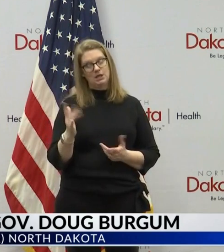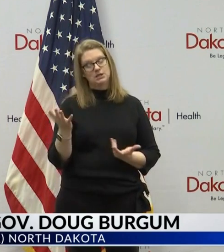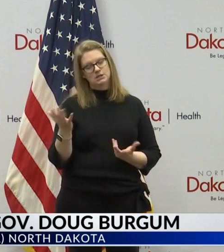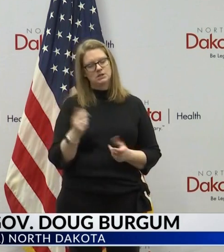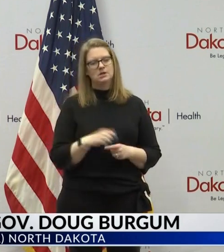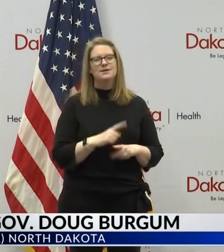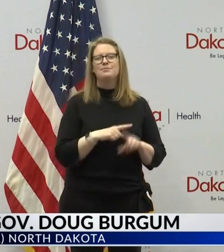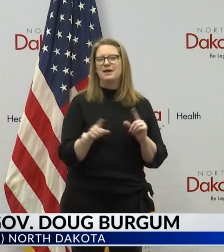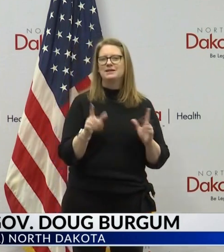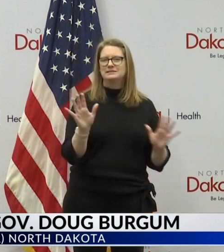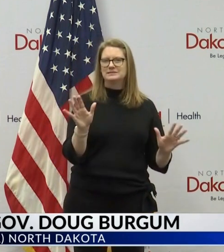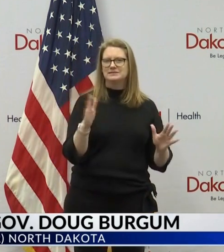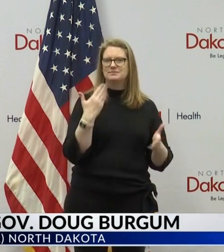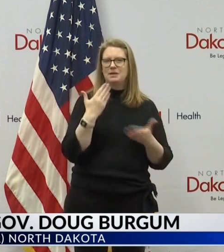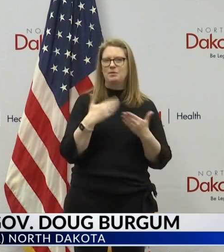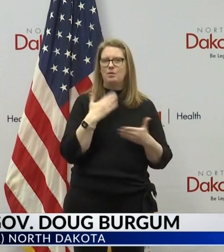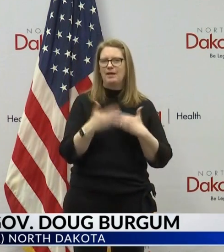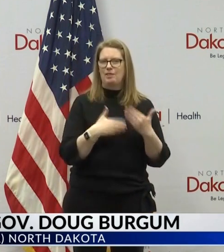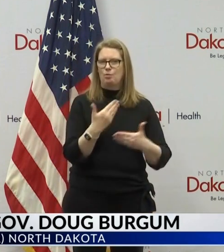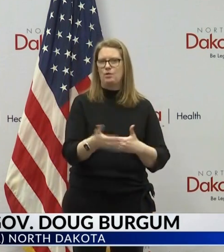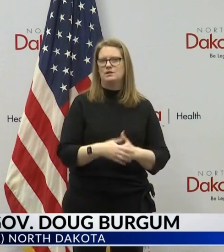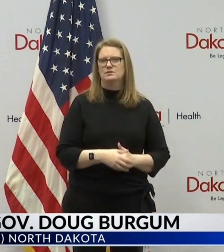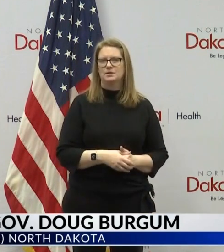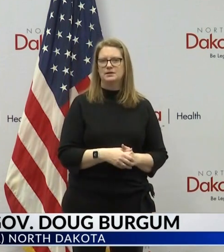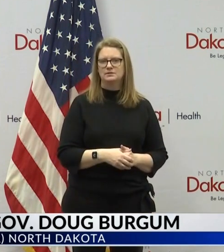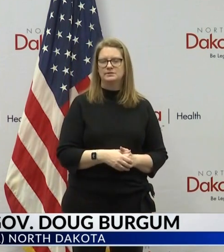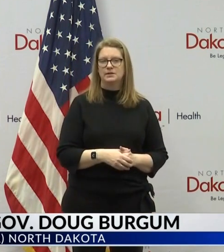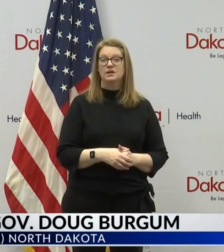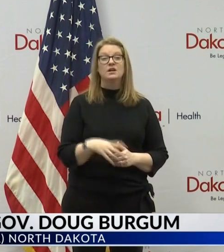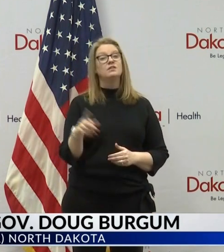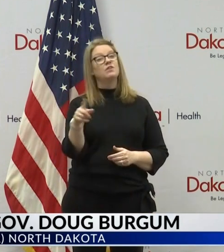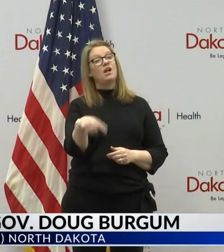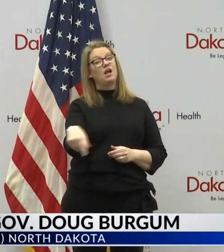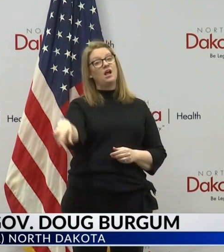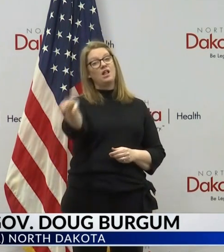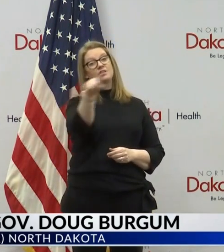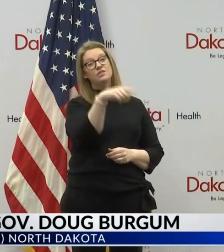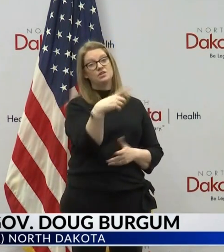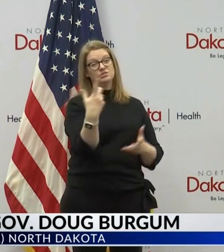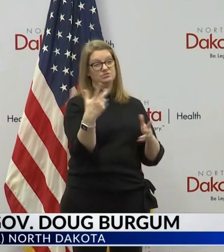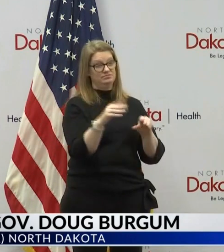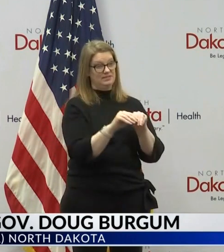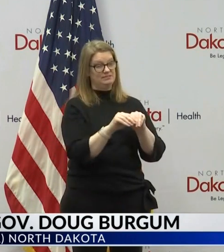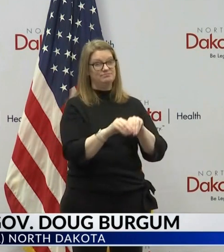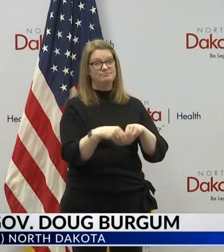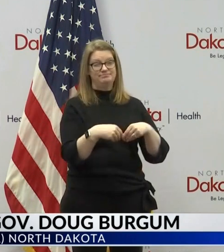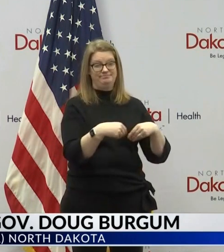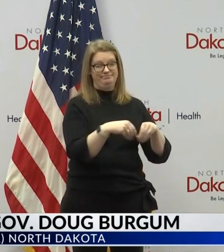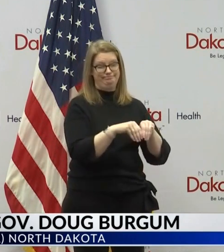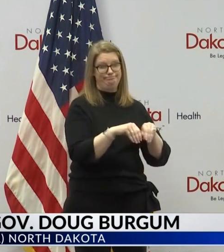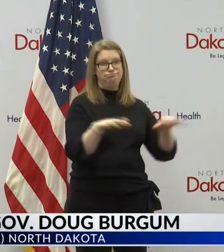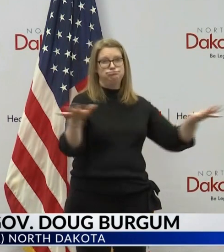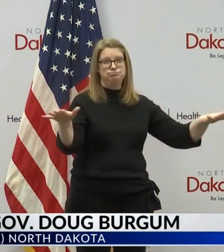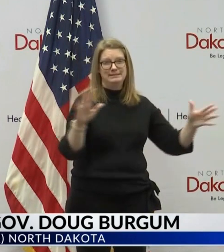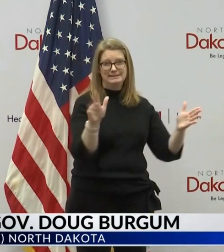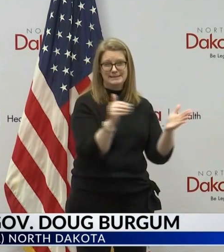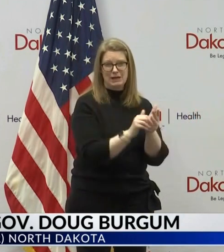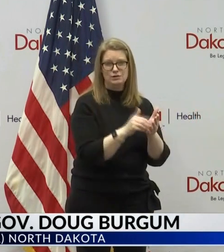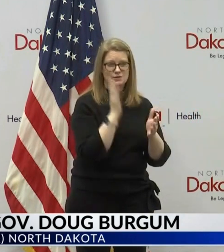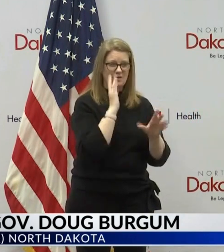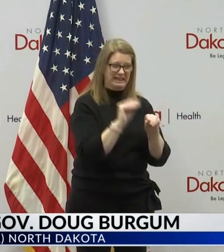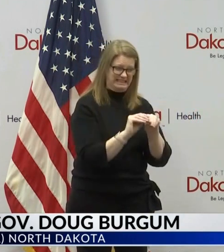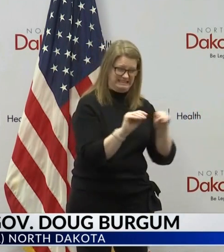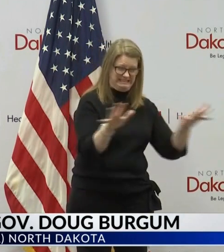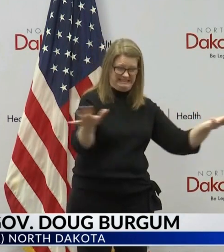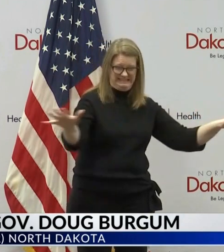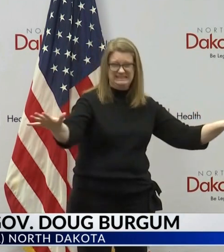so maybe we'll get through this. But I applaud all of the distribution centers, the people that work at distribution centers, and